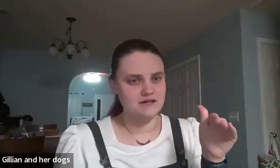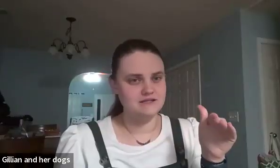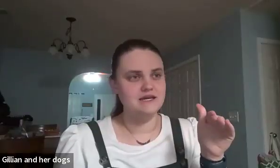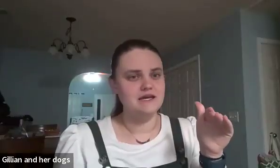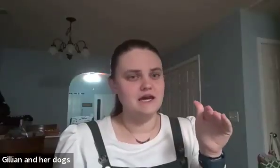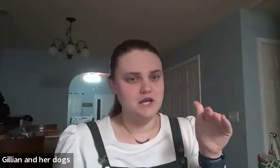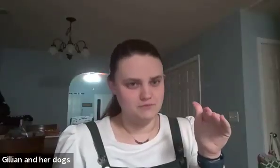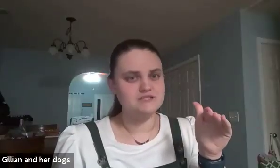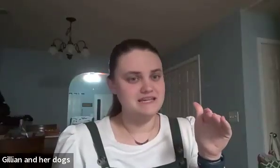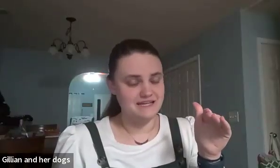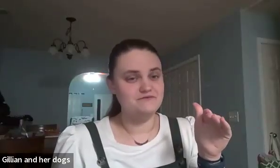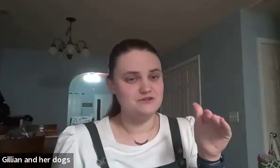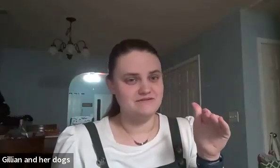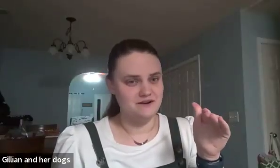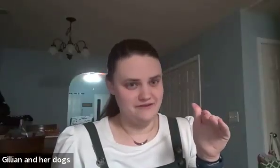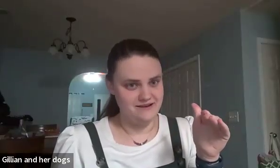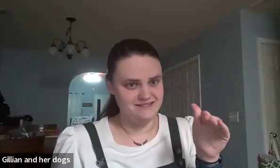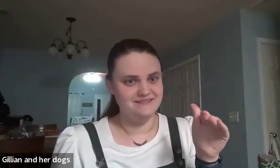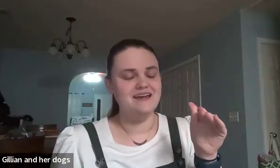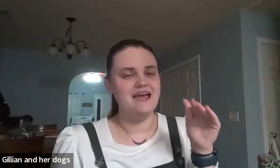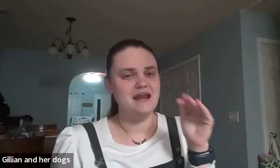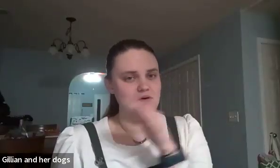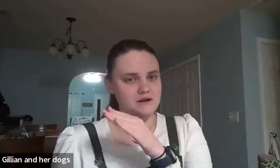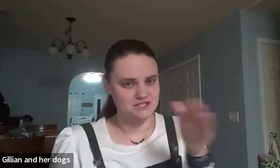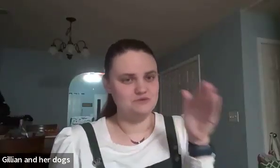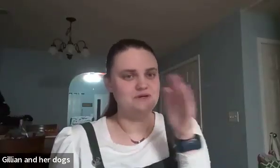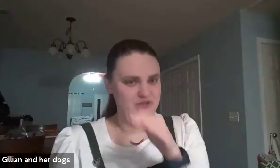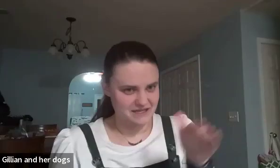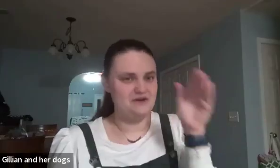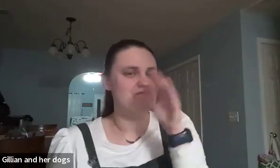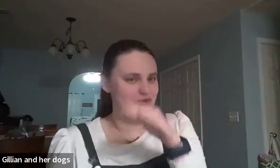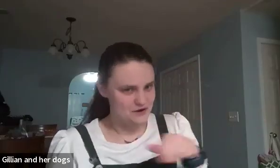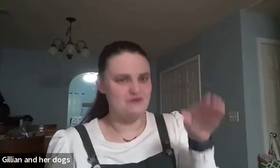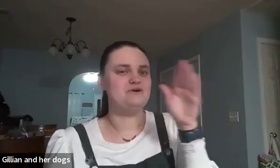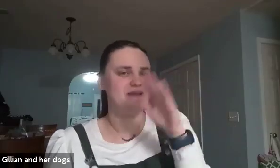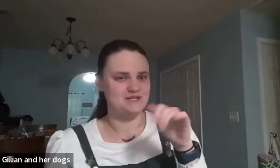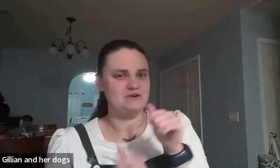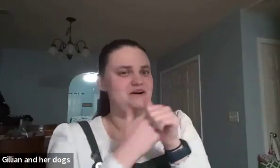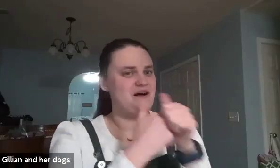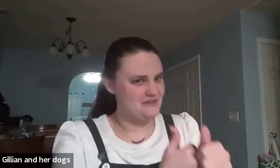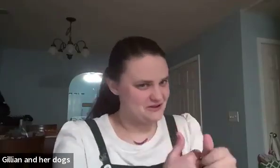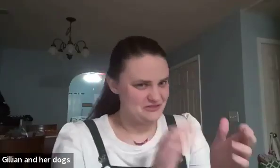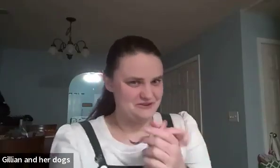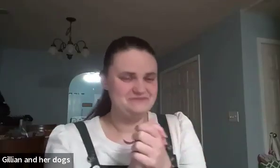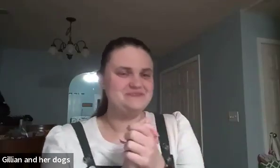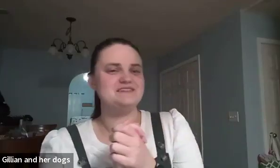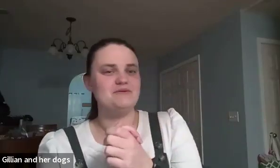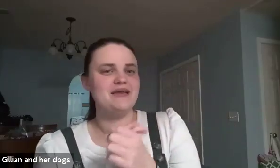because numbers can get confusing very fast, and I want to make sure we're doing it over and over again so we're following through. So we